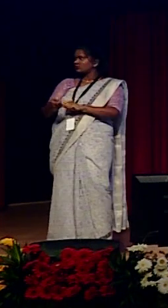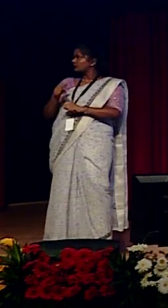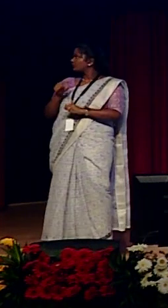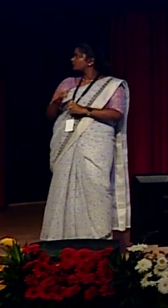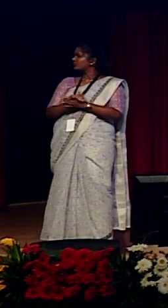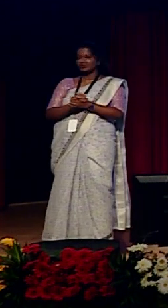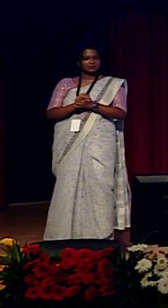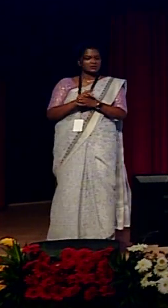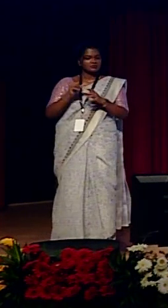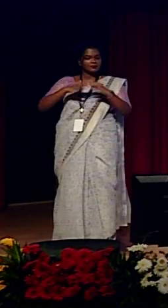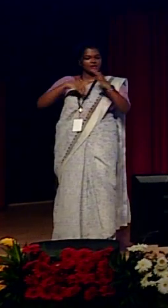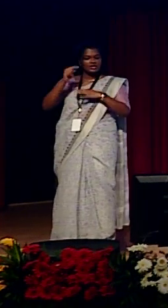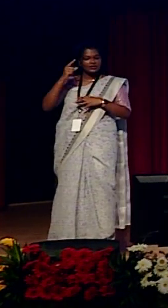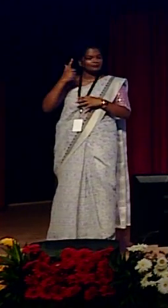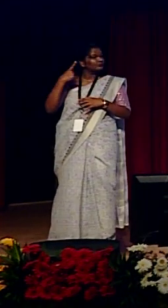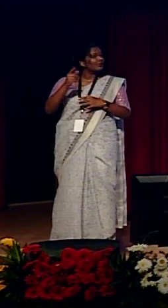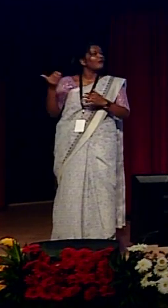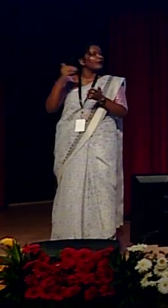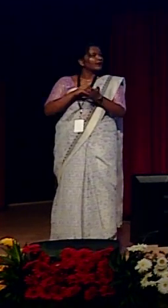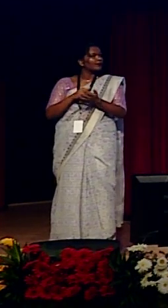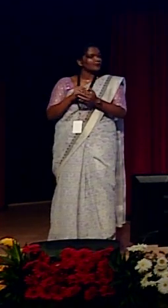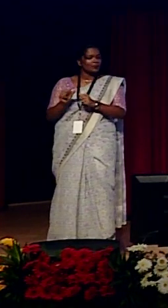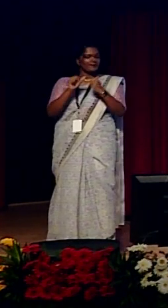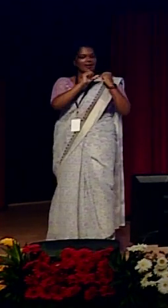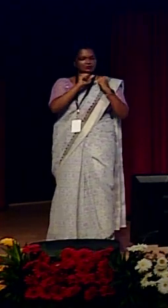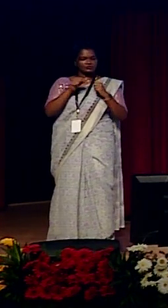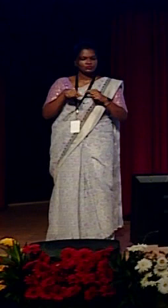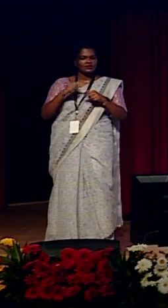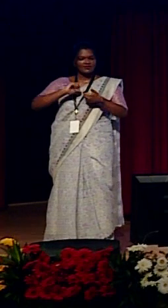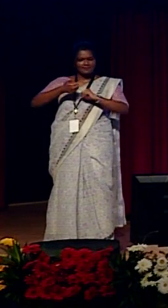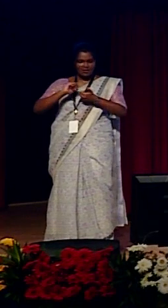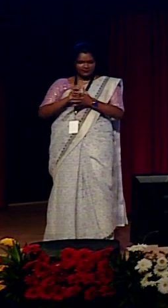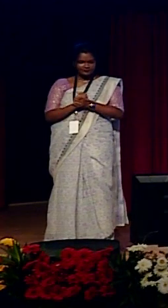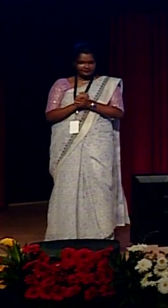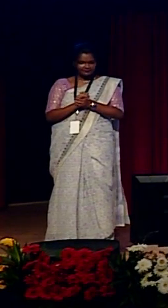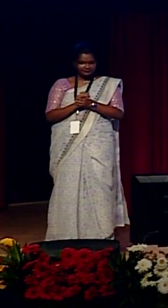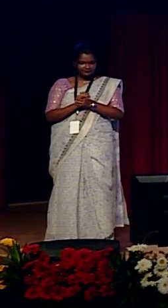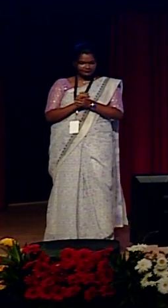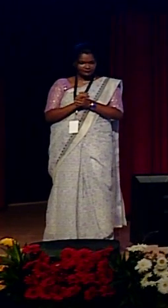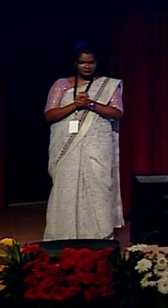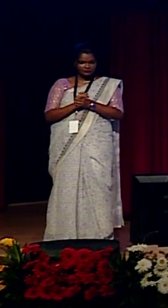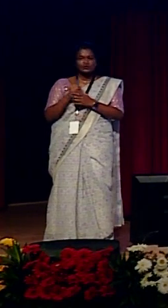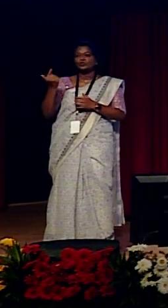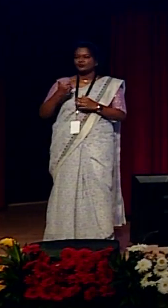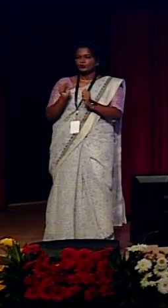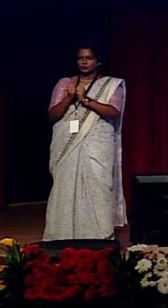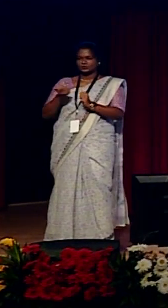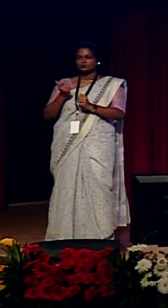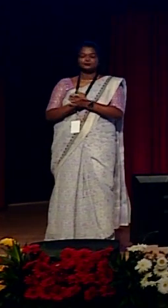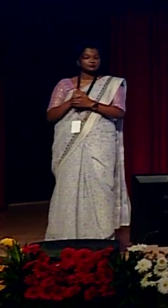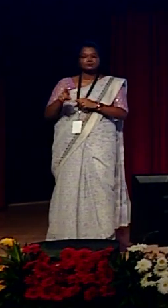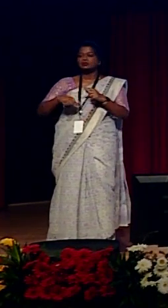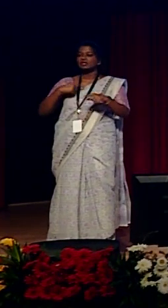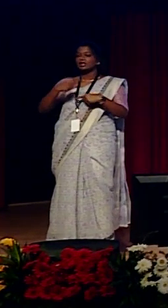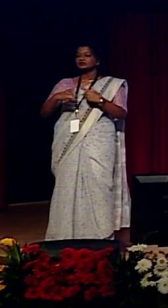into an industry ready prototype and again go back to the feedback loop with our users. And by